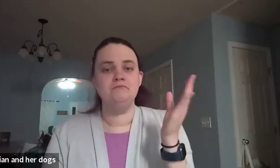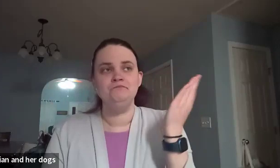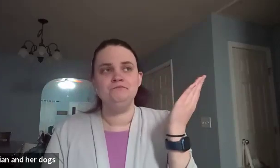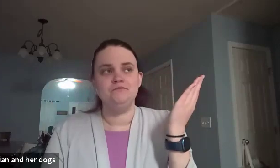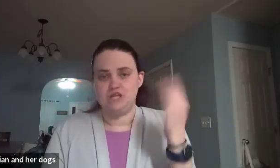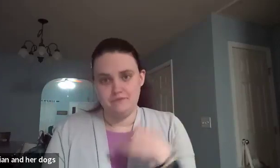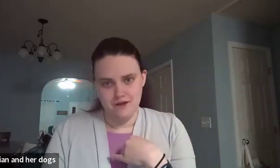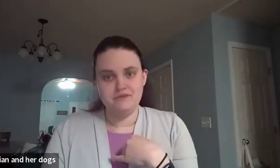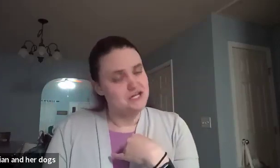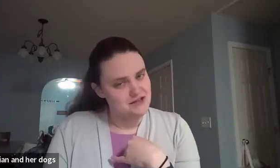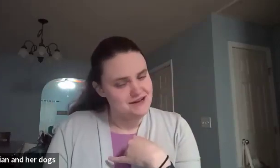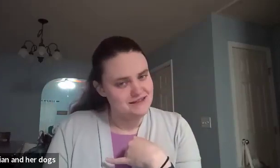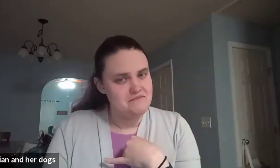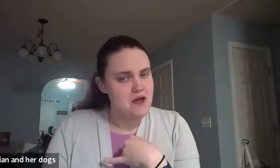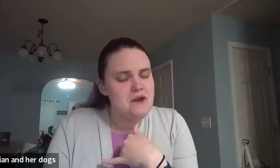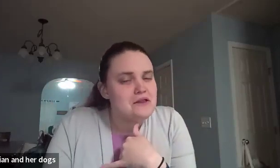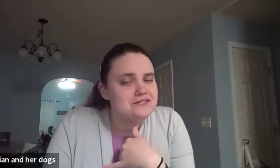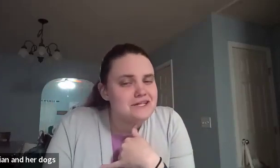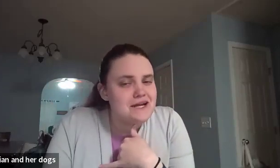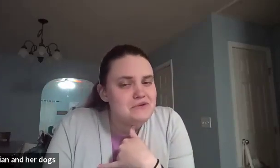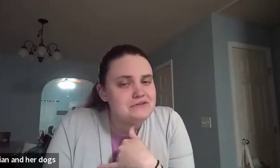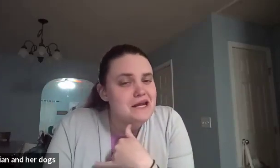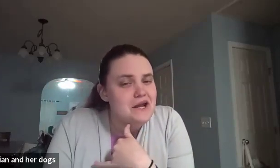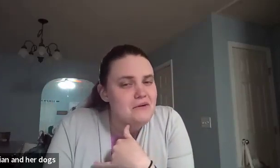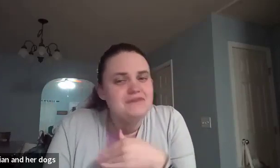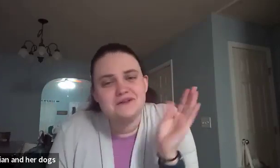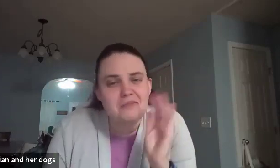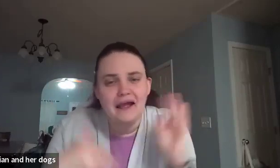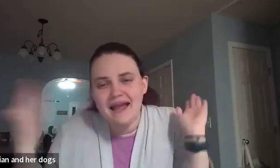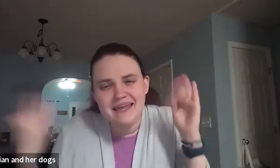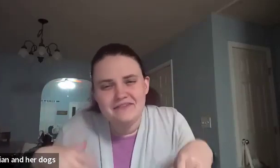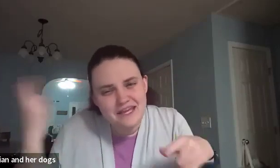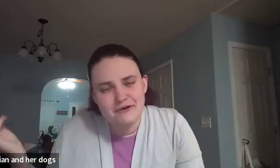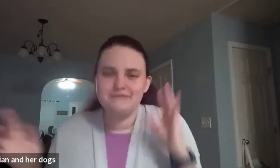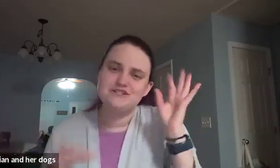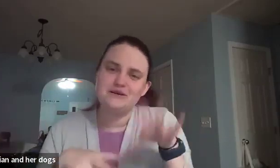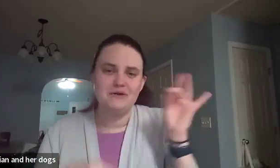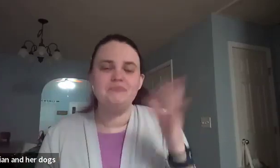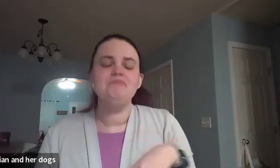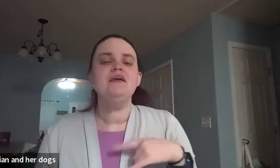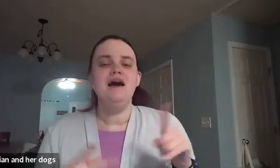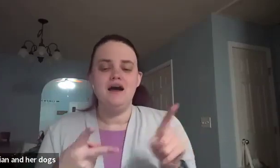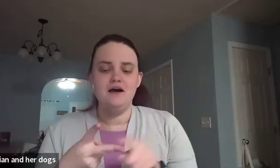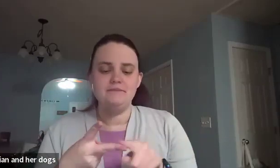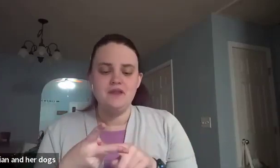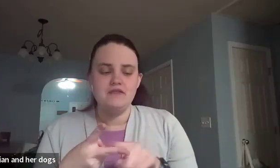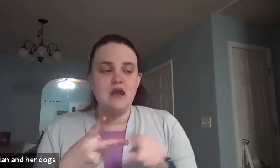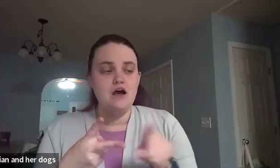Um, which I'm not, but I just thought I'd say that. I'm not allergic to animals that I know of, so I'm like, I can't think of one. I'm just gonna pick one. The